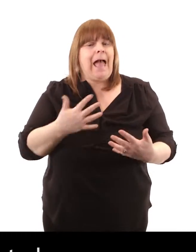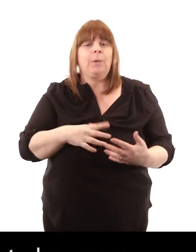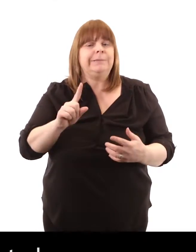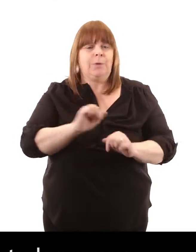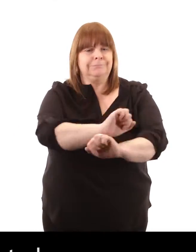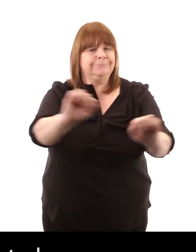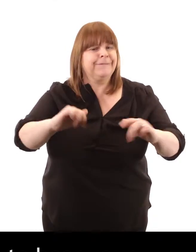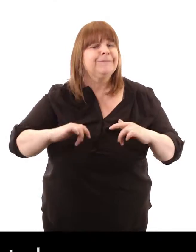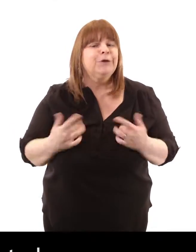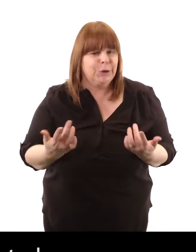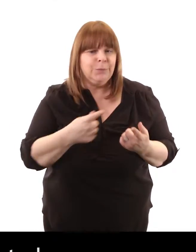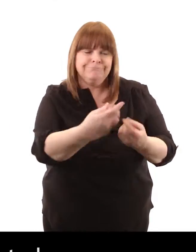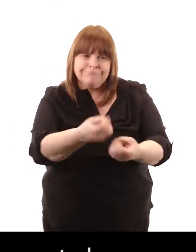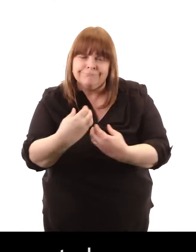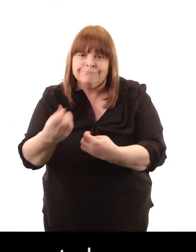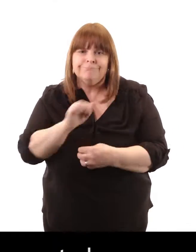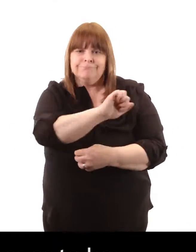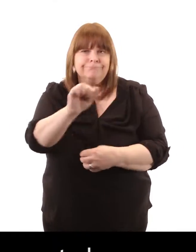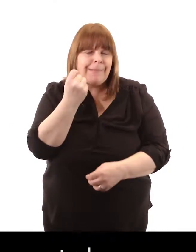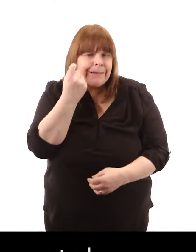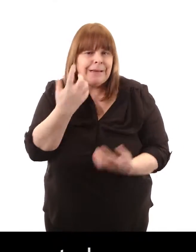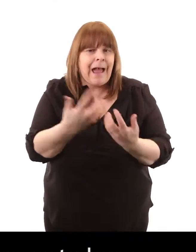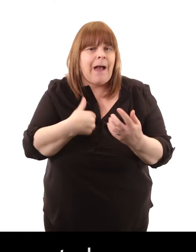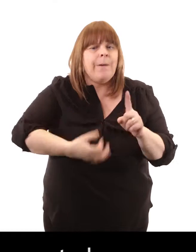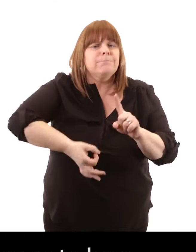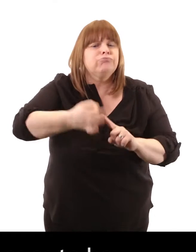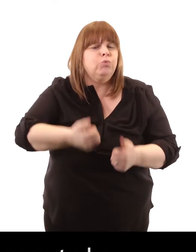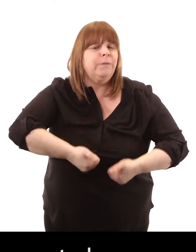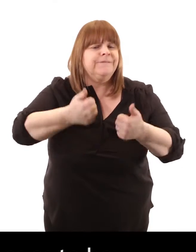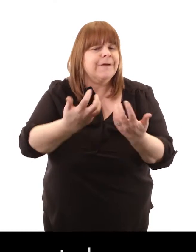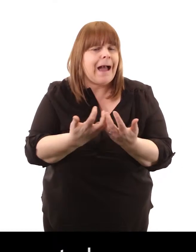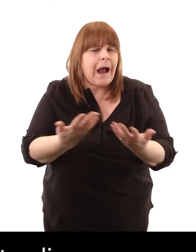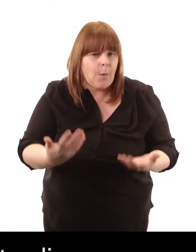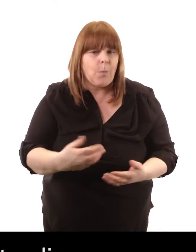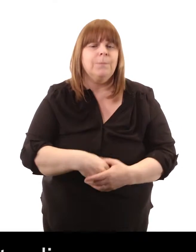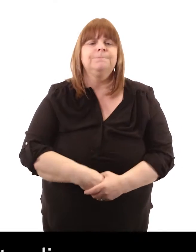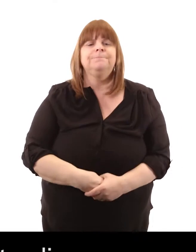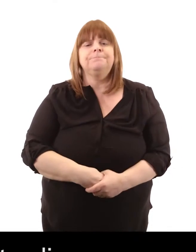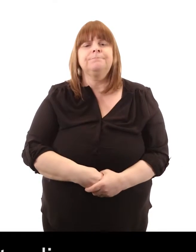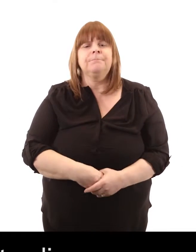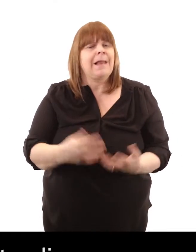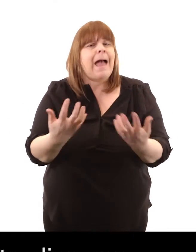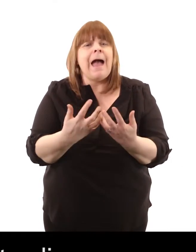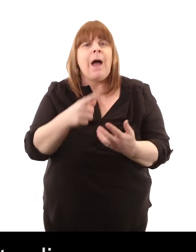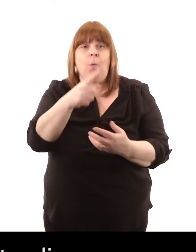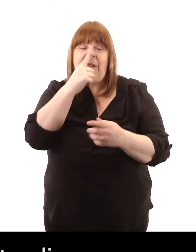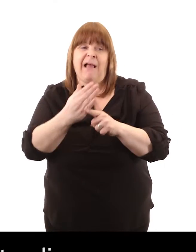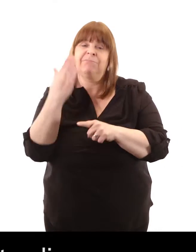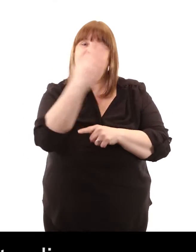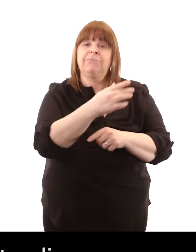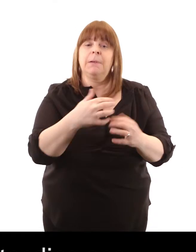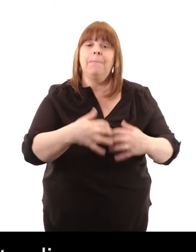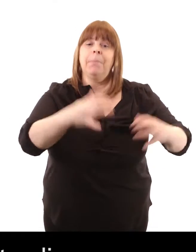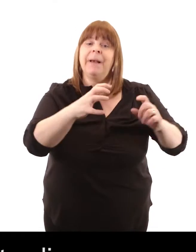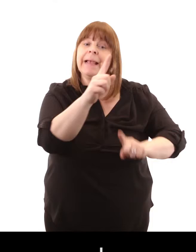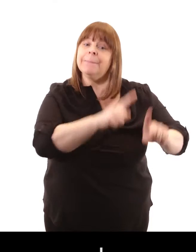your views, to tell us what you think and to give us your suggestions as to how we can improve them further. You can do that either by attending one of the